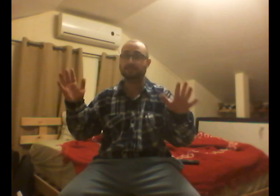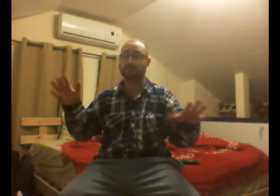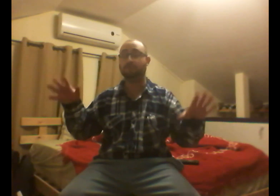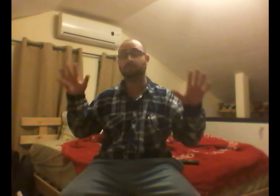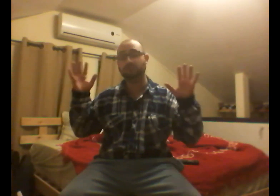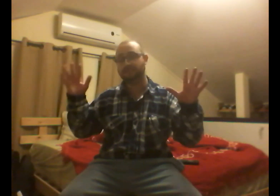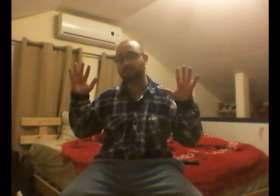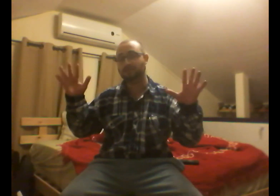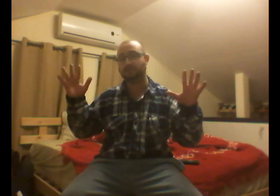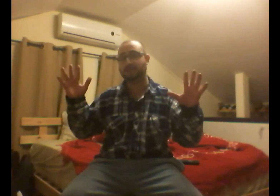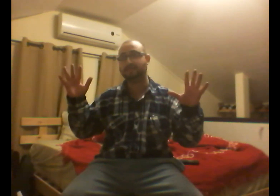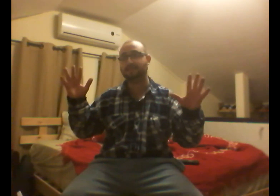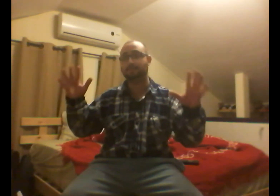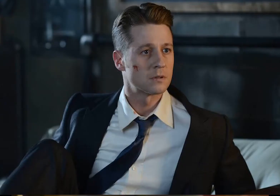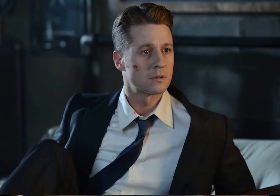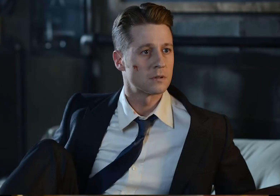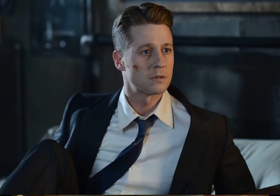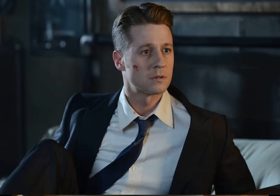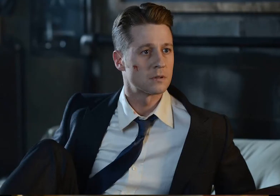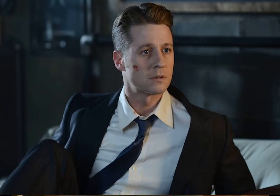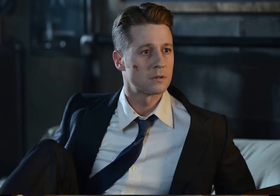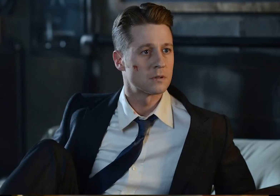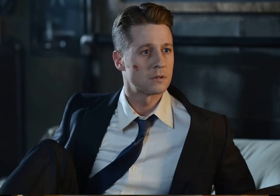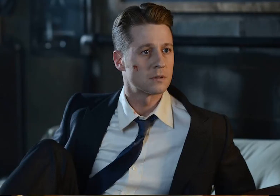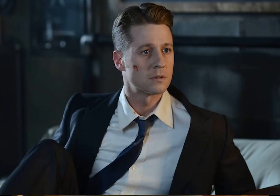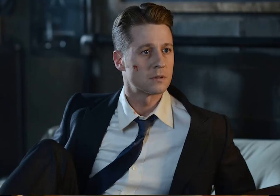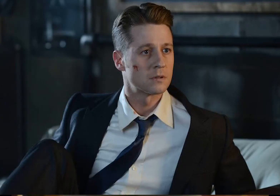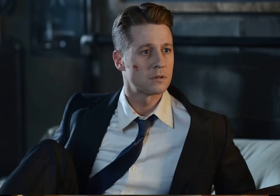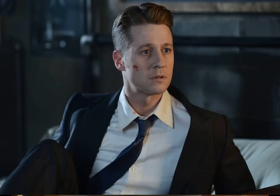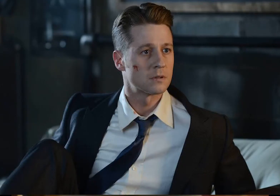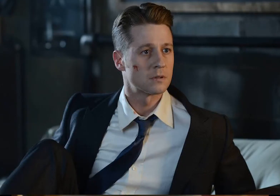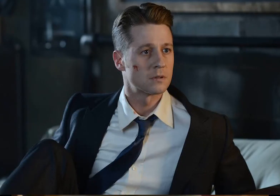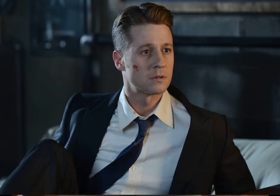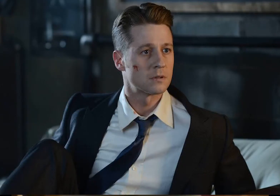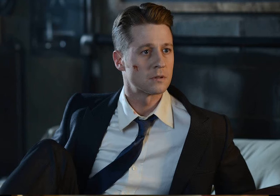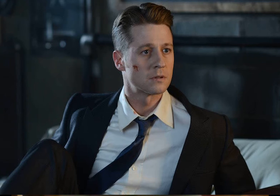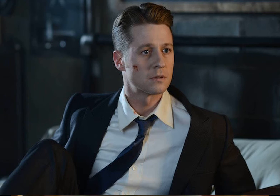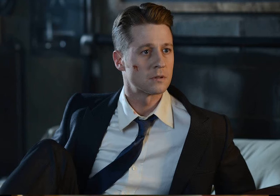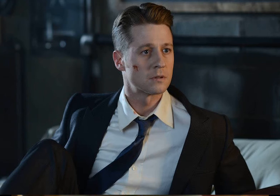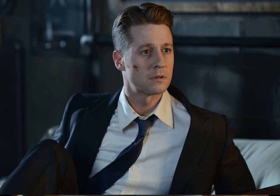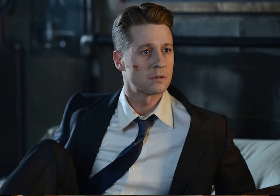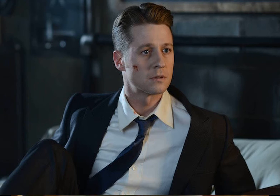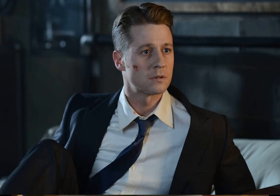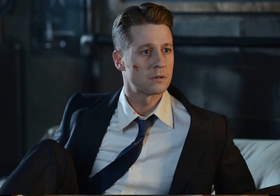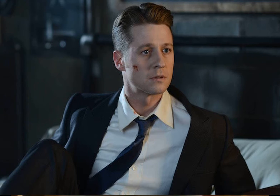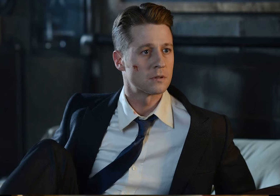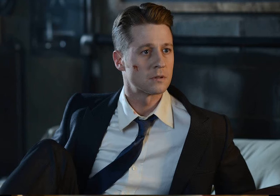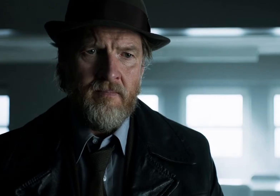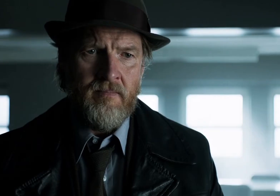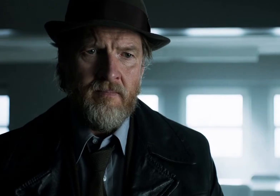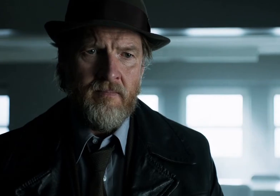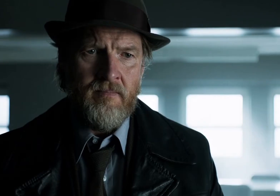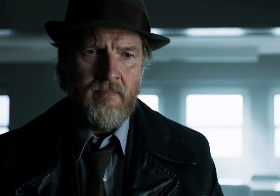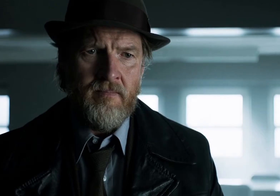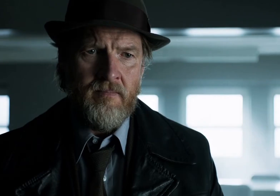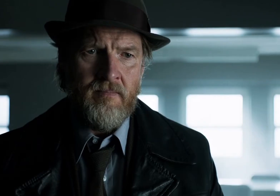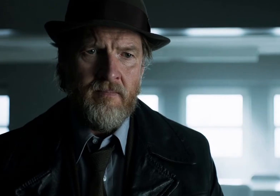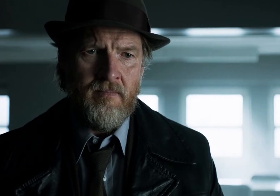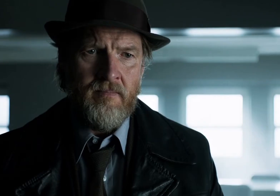I would have really liked to see Ben McKenzie as Commissioner Gordon in this one episode. Maybe Donald Lowe as